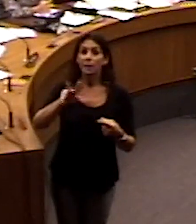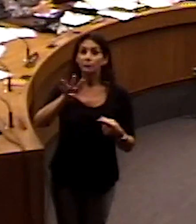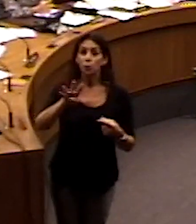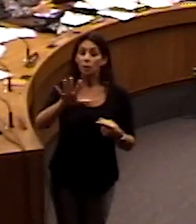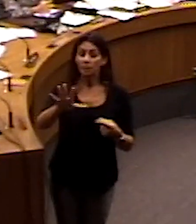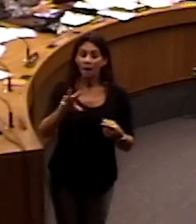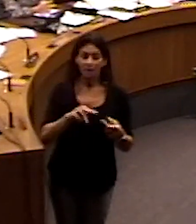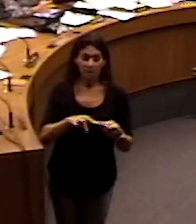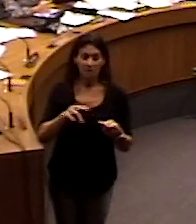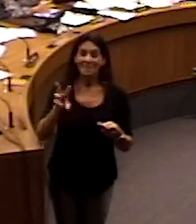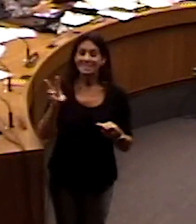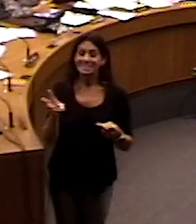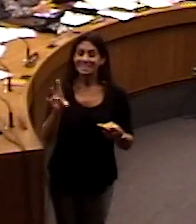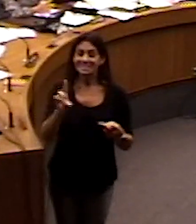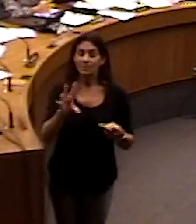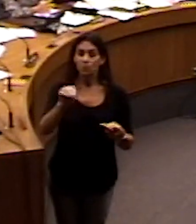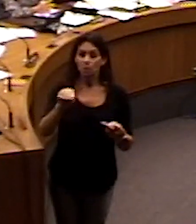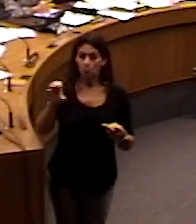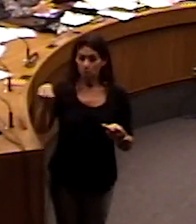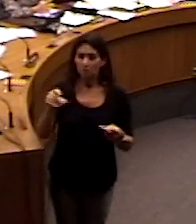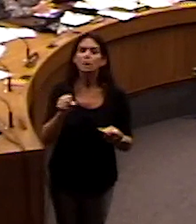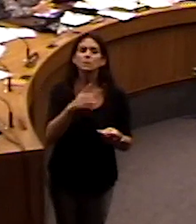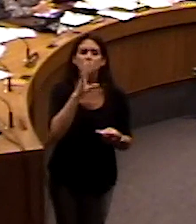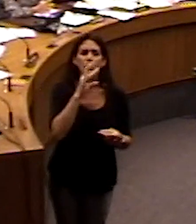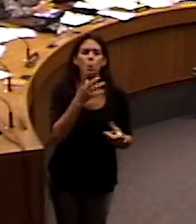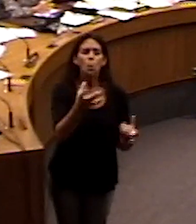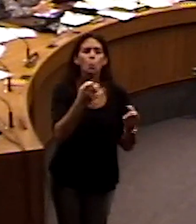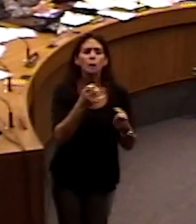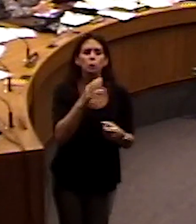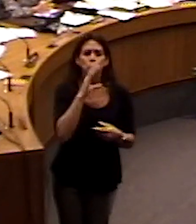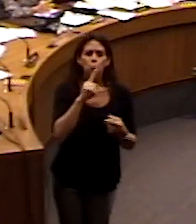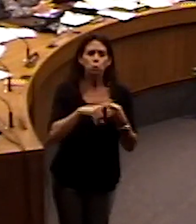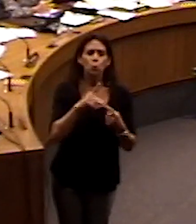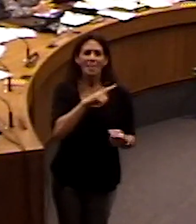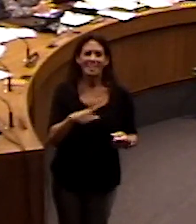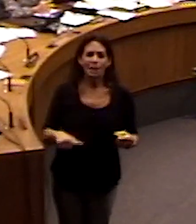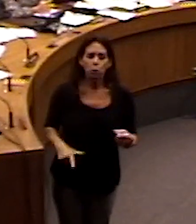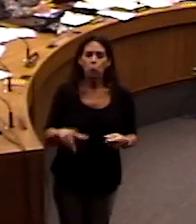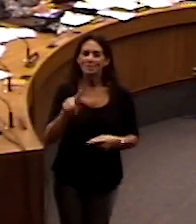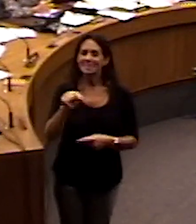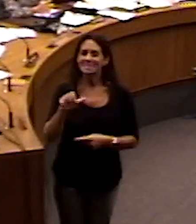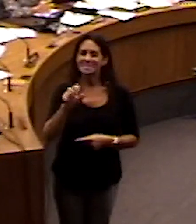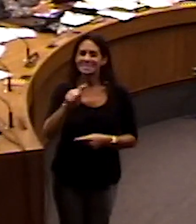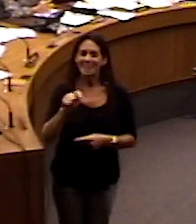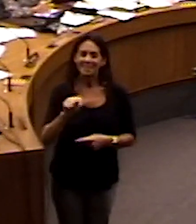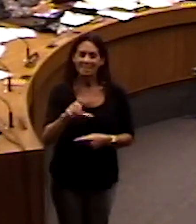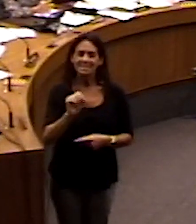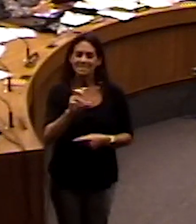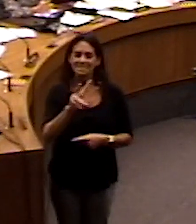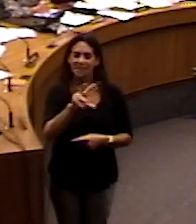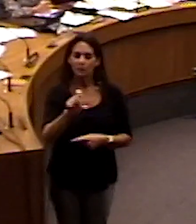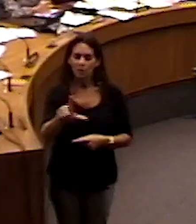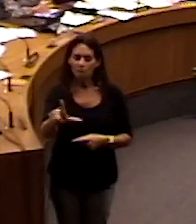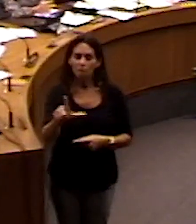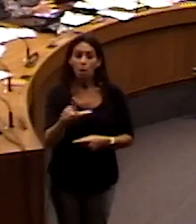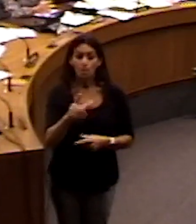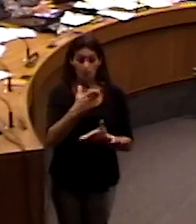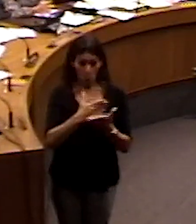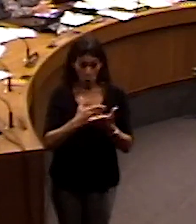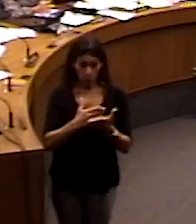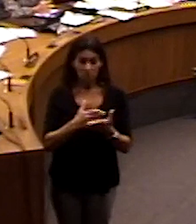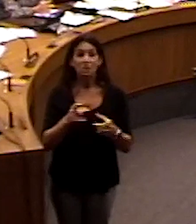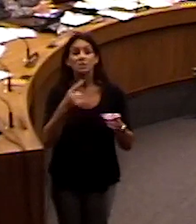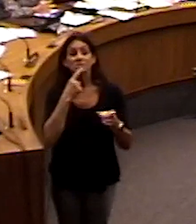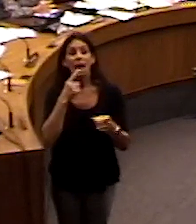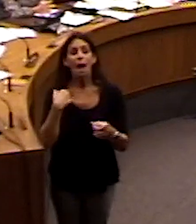609-345-6700. Asked to speak to landlord tenant special civil part. You can file what's called pro se. That